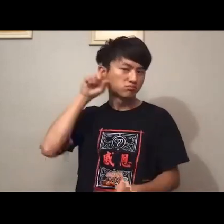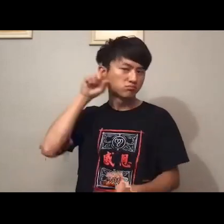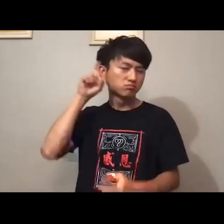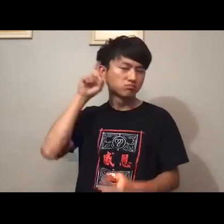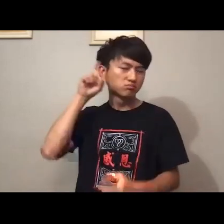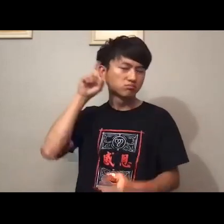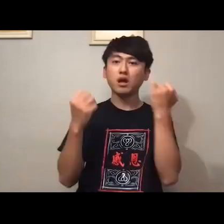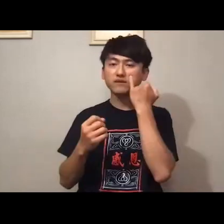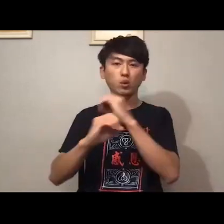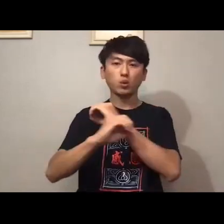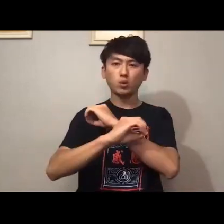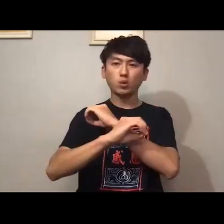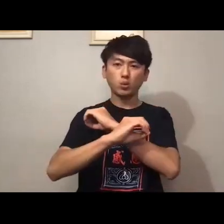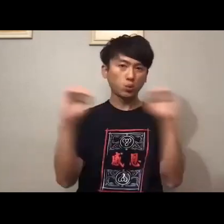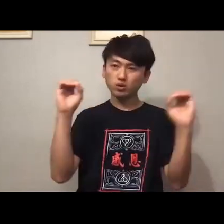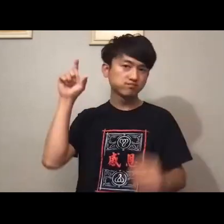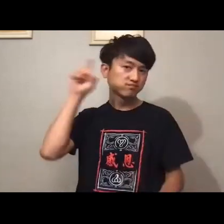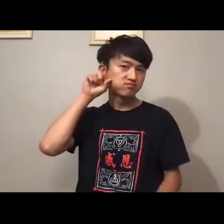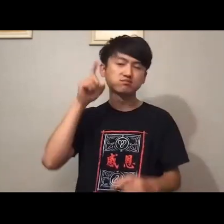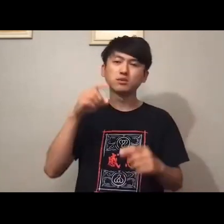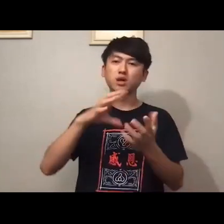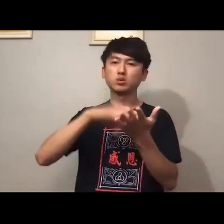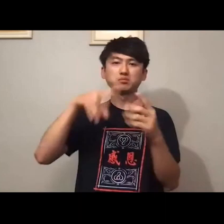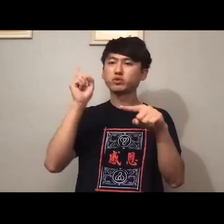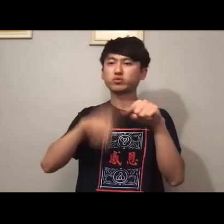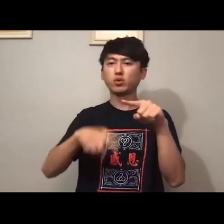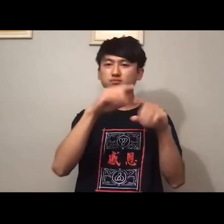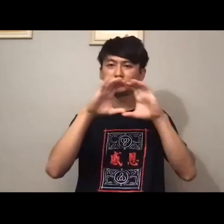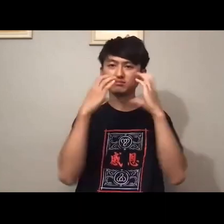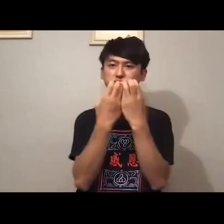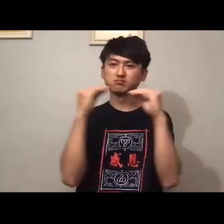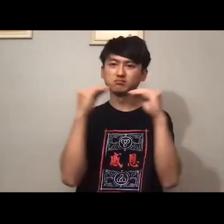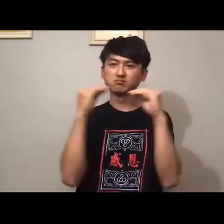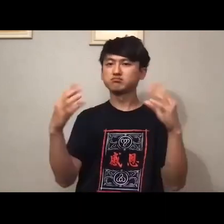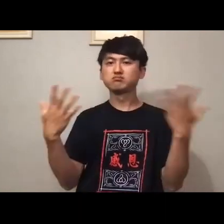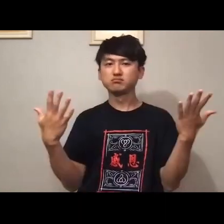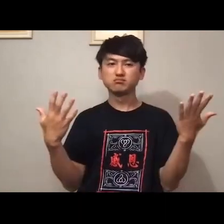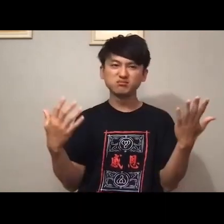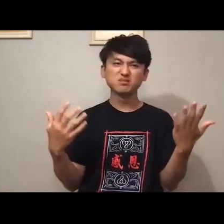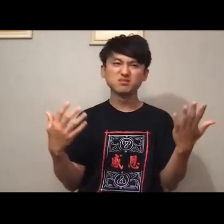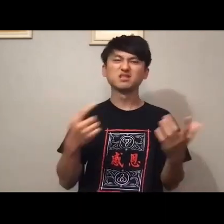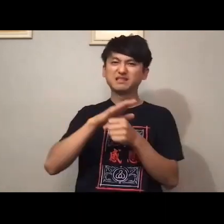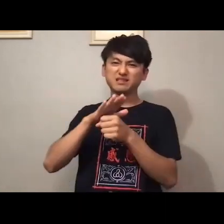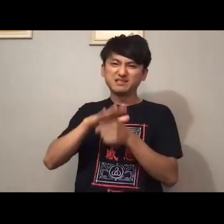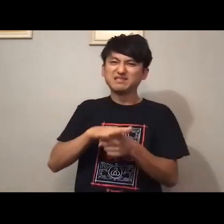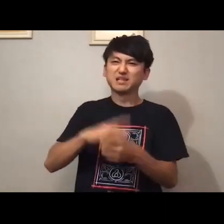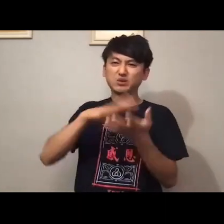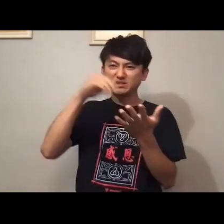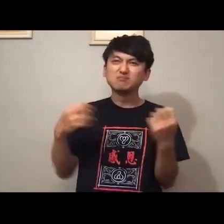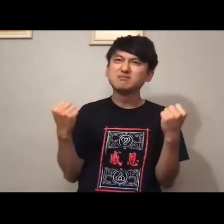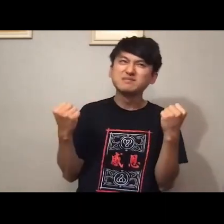So the teachers were saying that you must wear hearing aid. If no hearing aid, you would not be able to